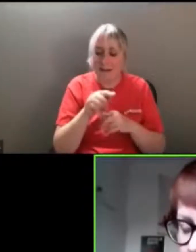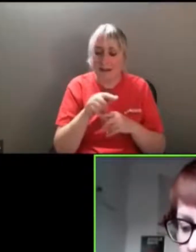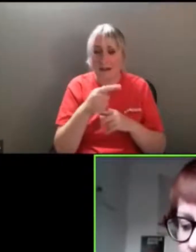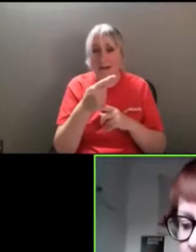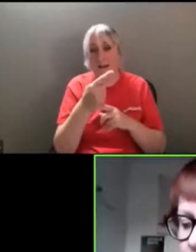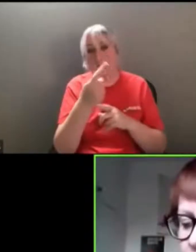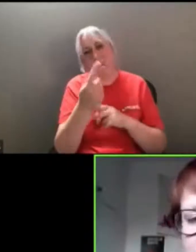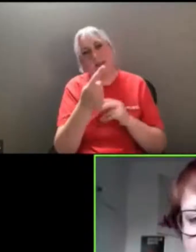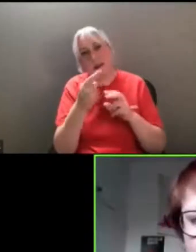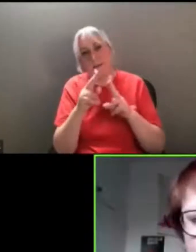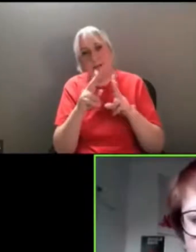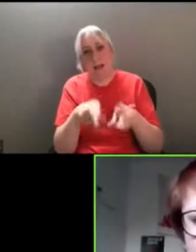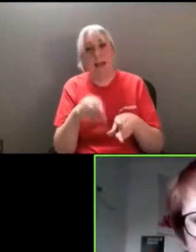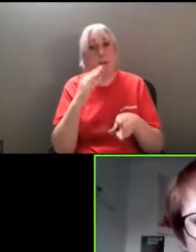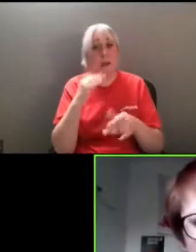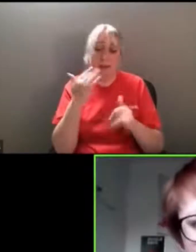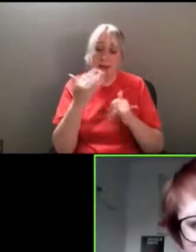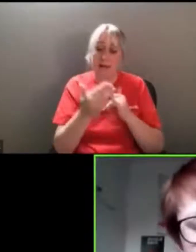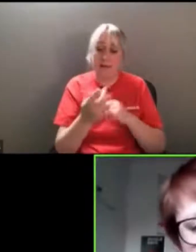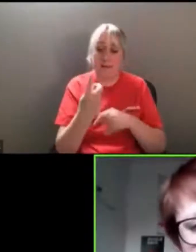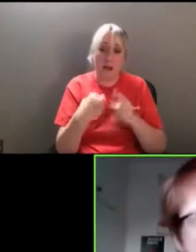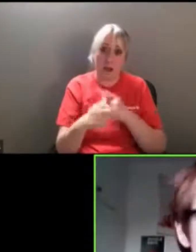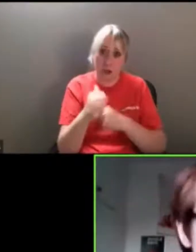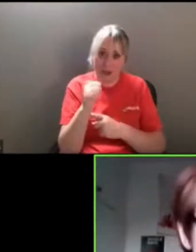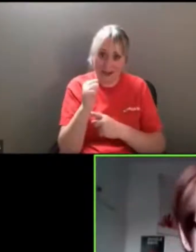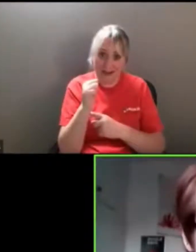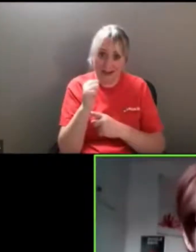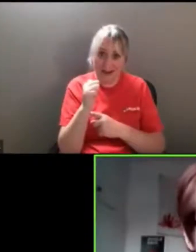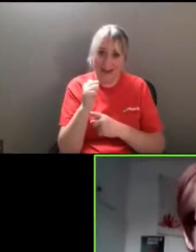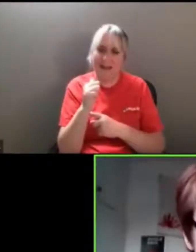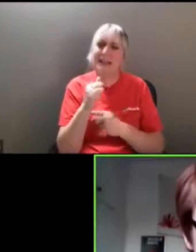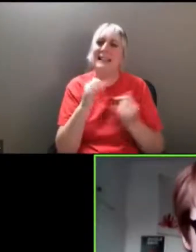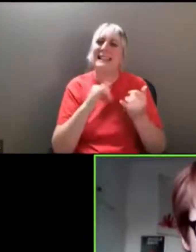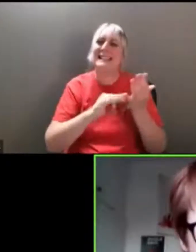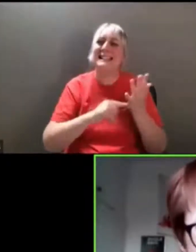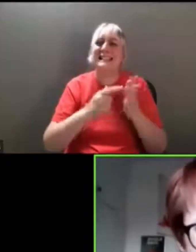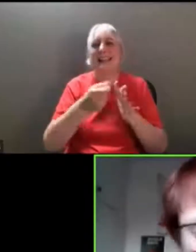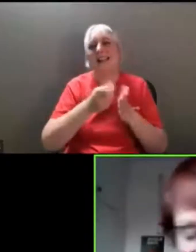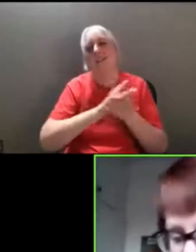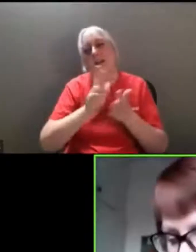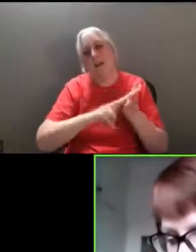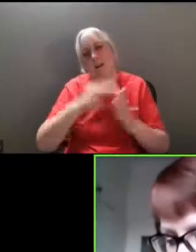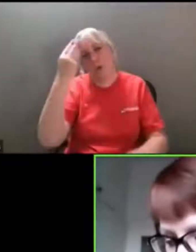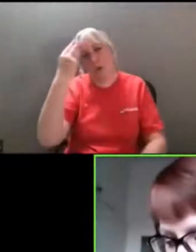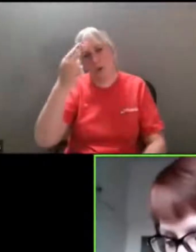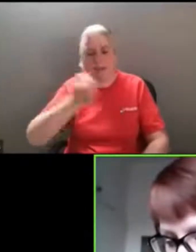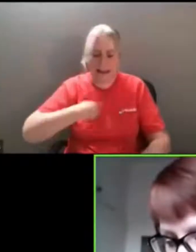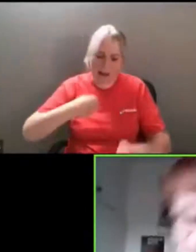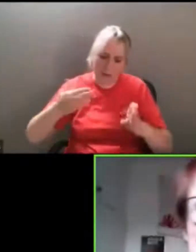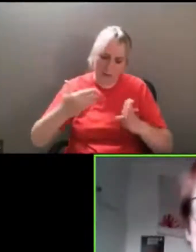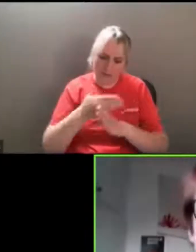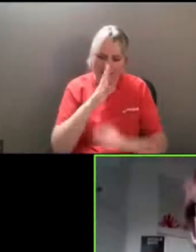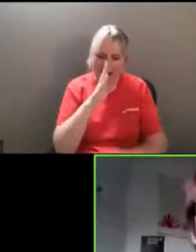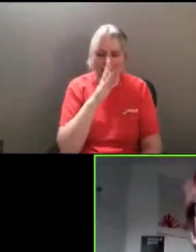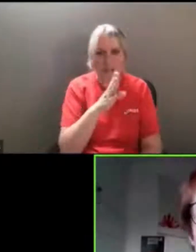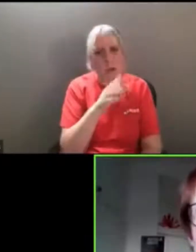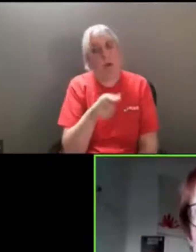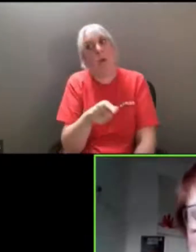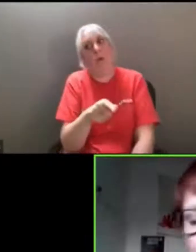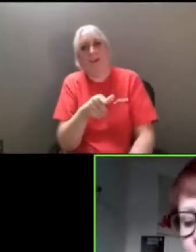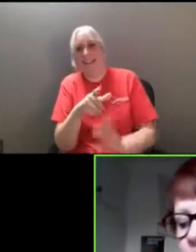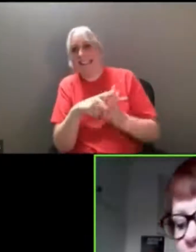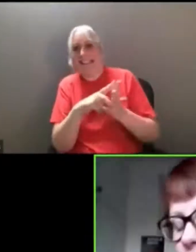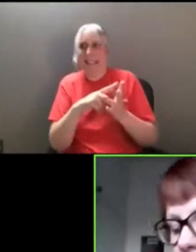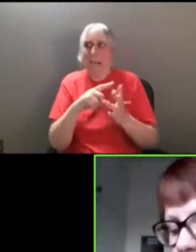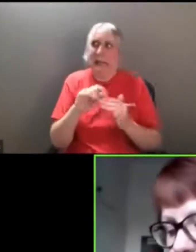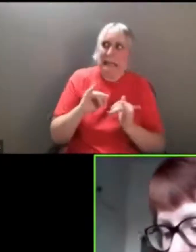of last year. He described the direct actions that DPAC does as DPAC naughtiness, and he used to do it